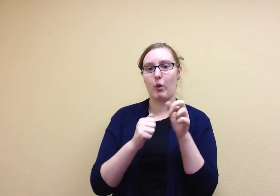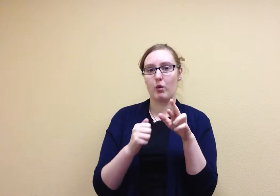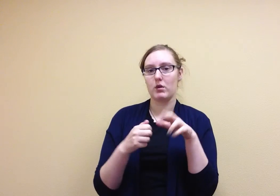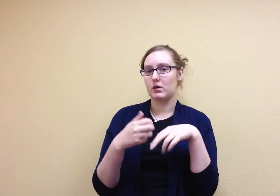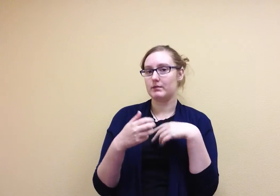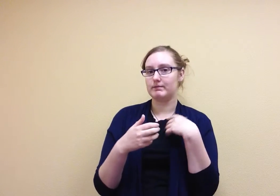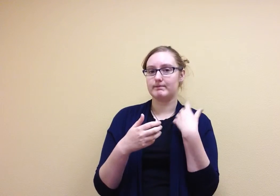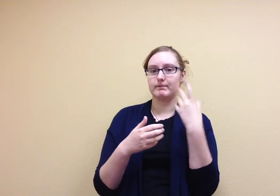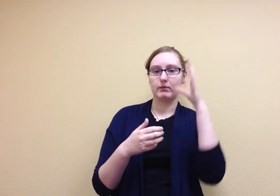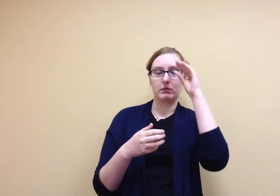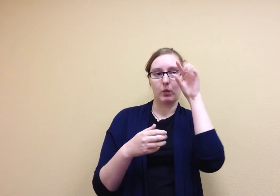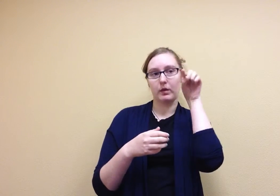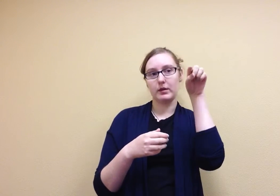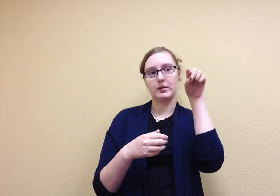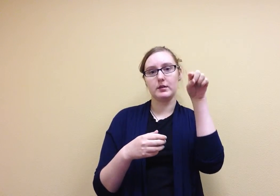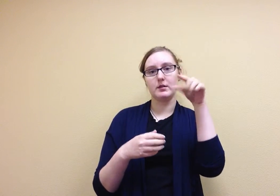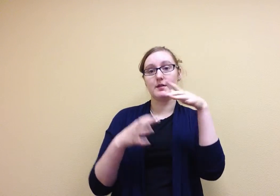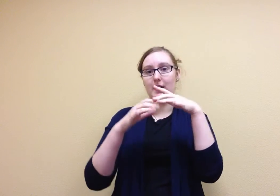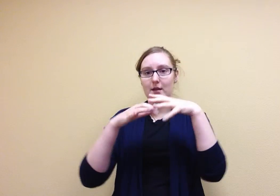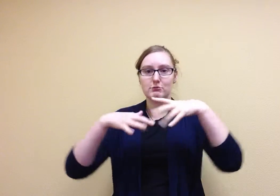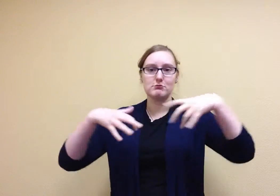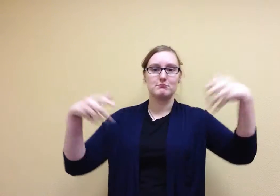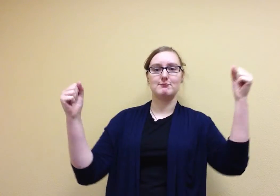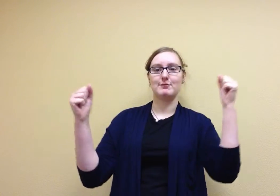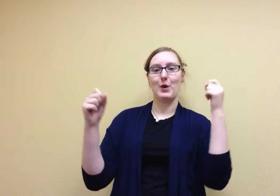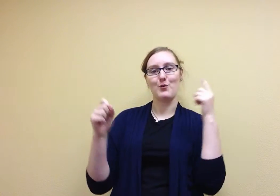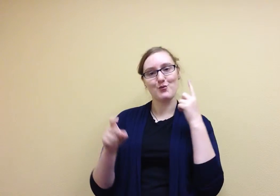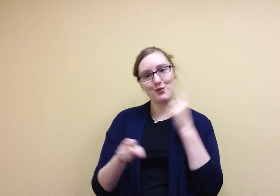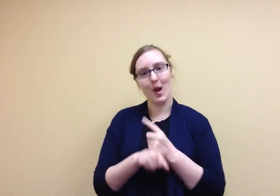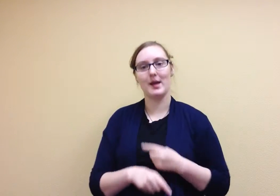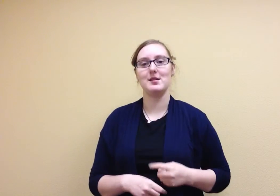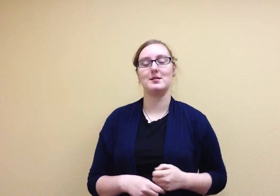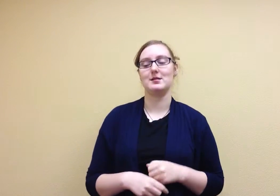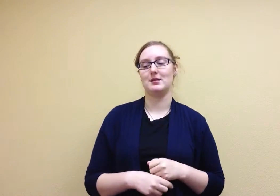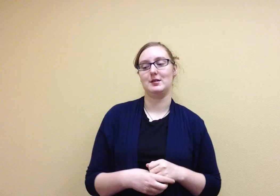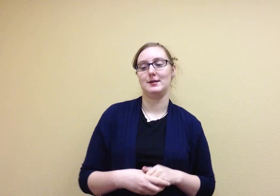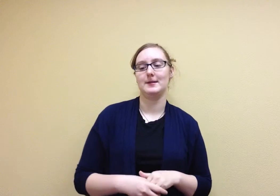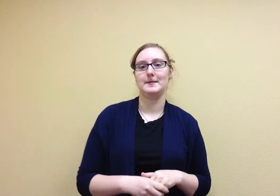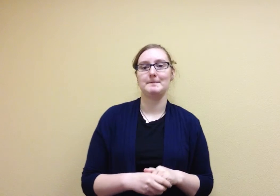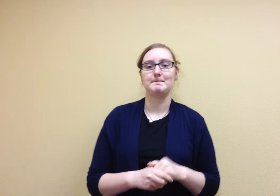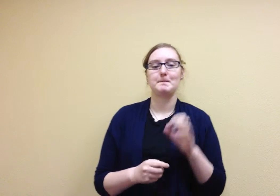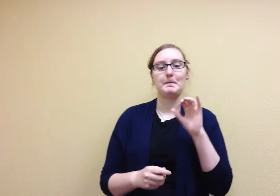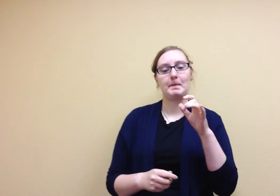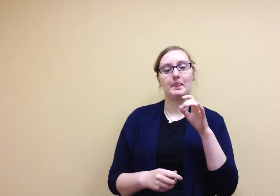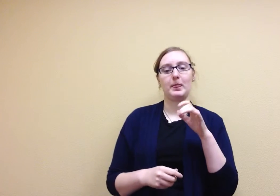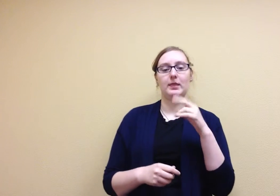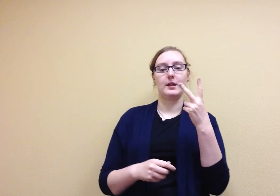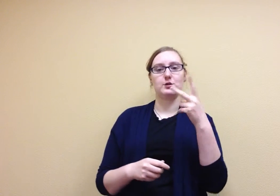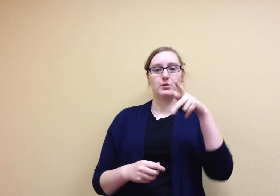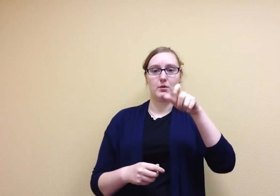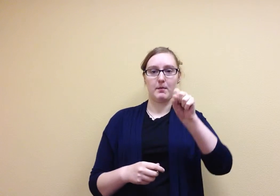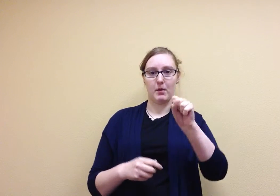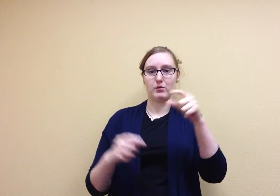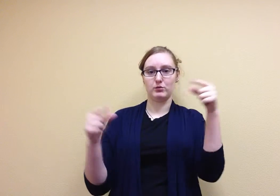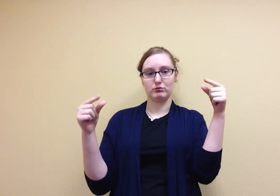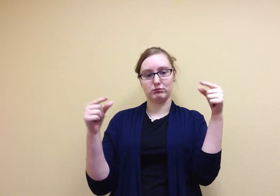Sean? They moved away, you bet. Those two poles that are alike are